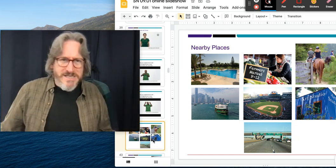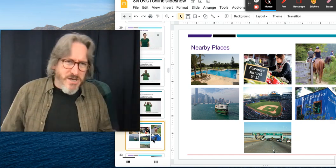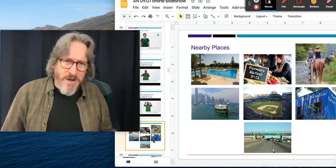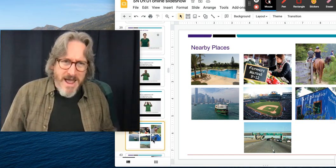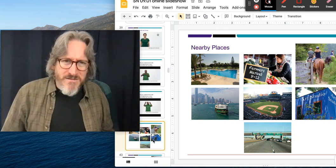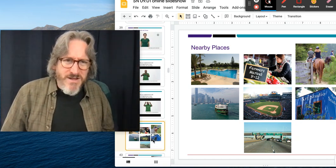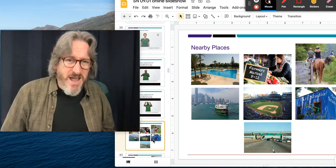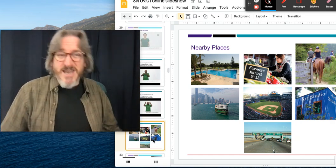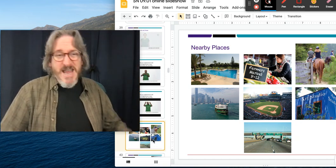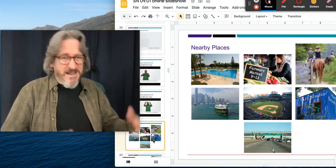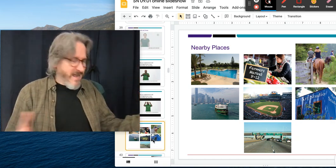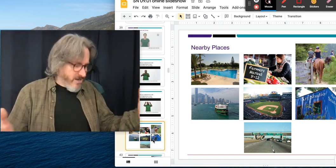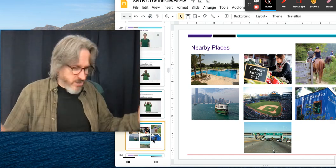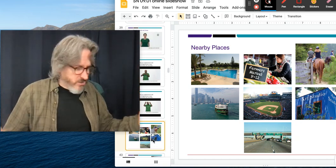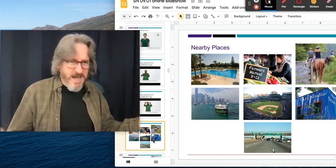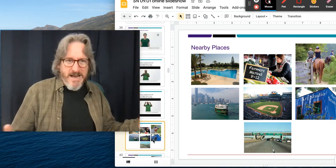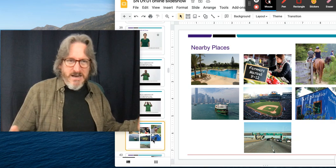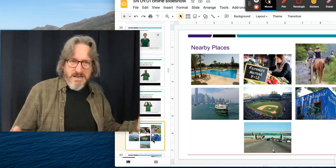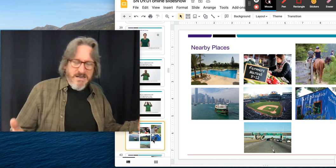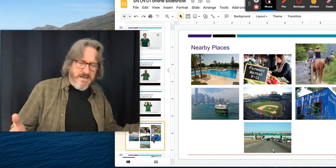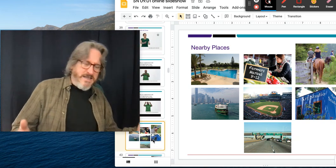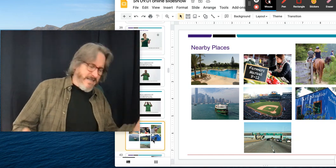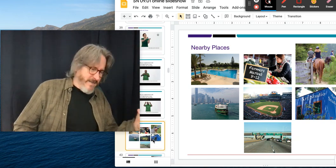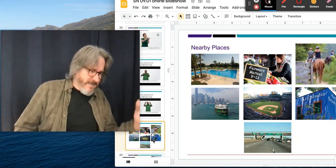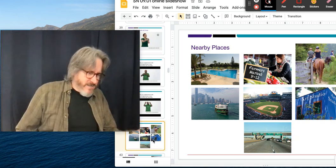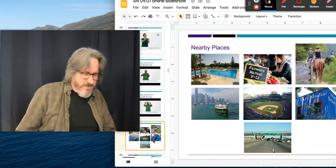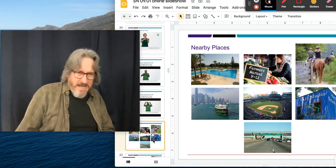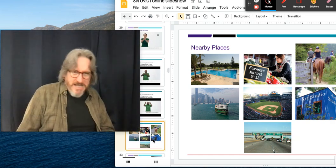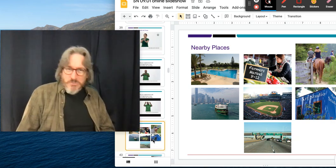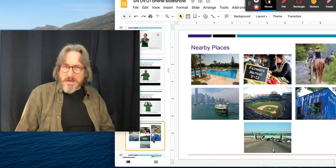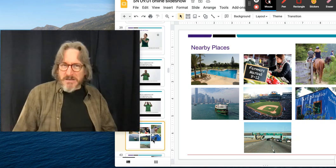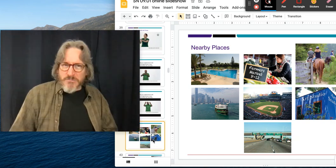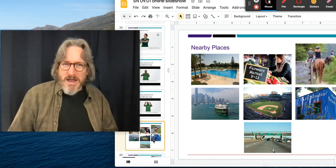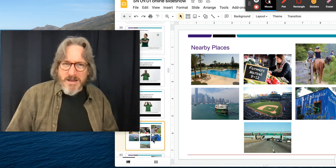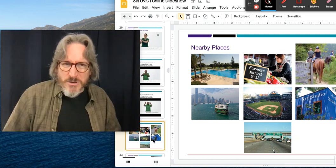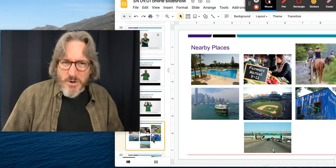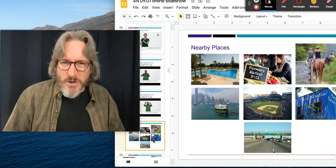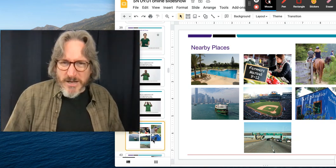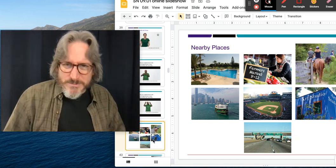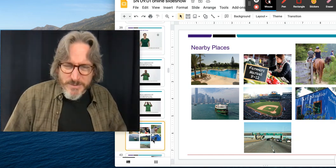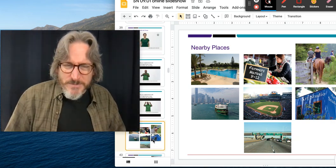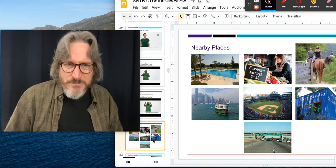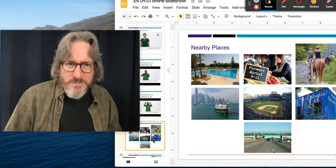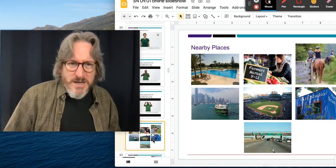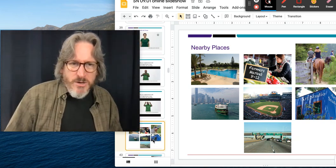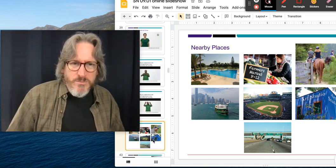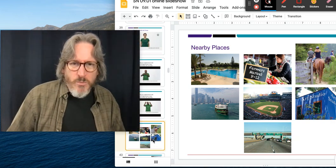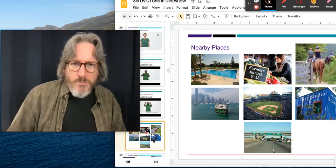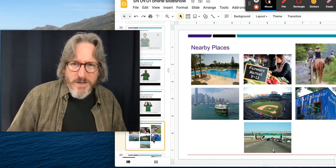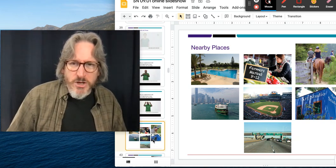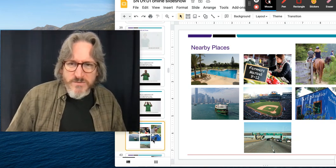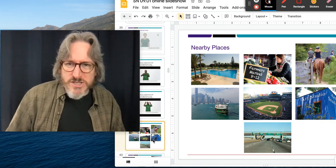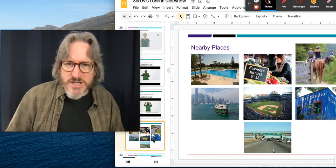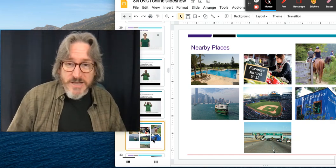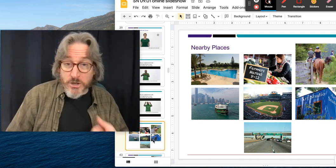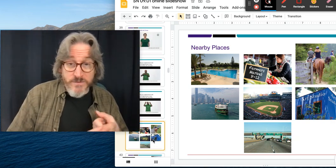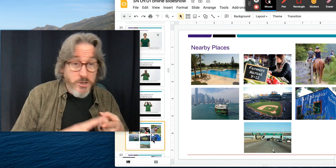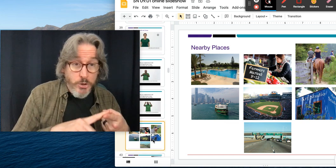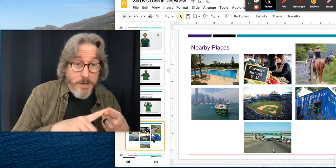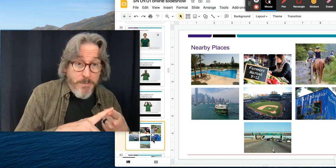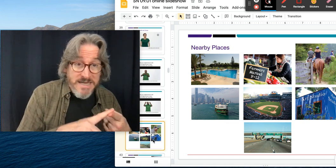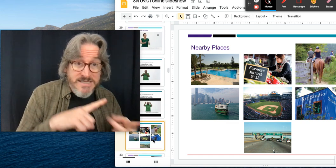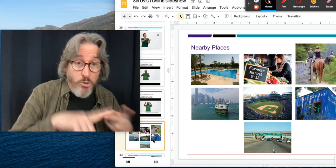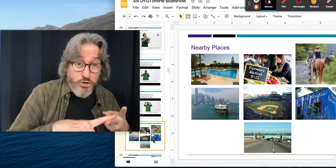most cities don't have, and yet they include that. It gets rather annoying, but they could